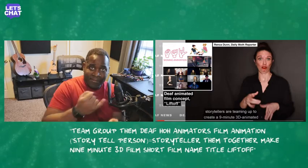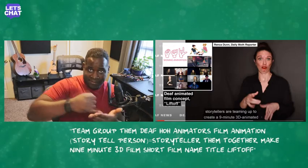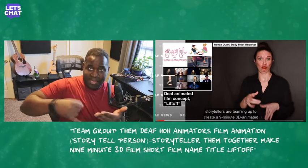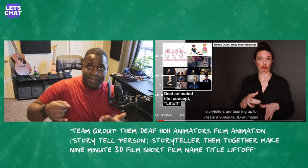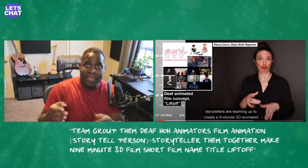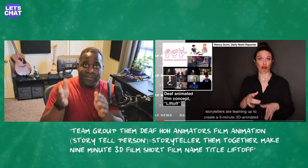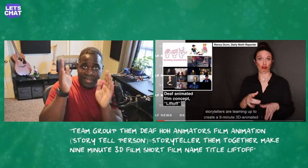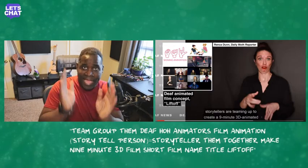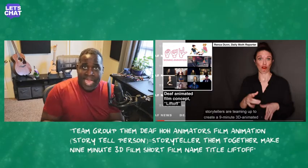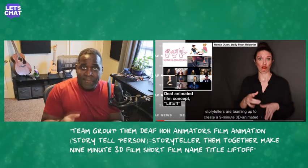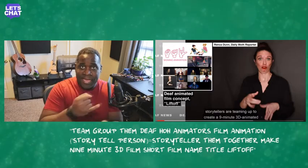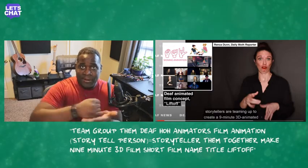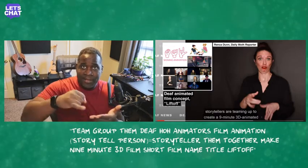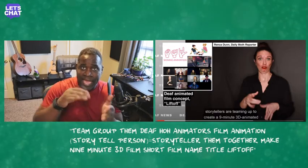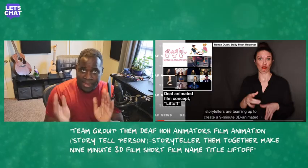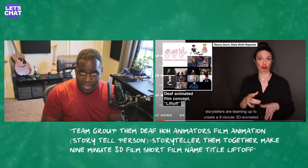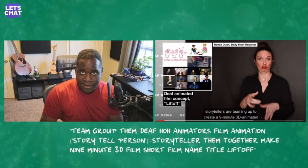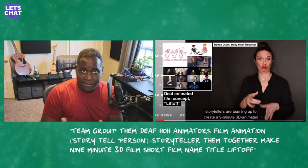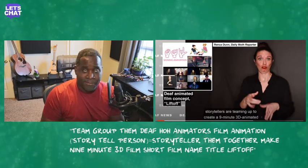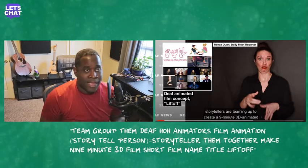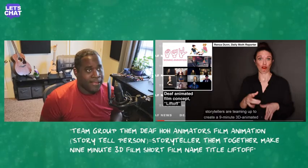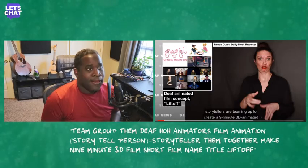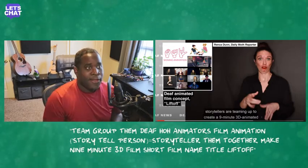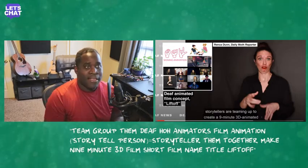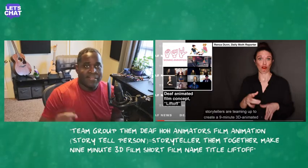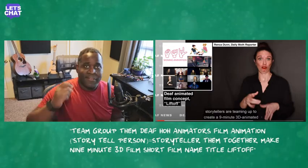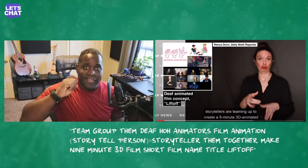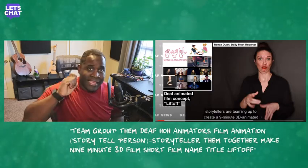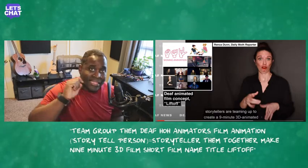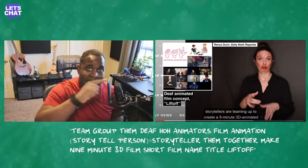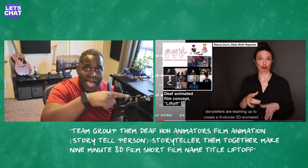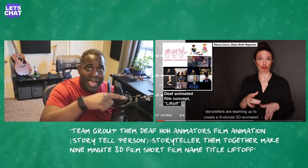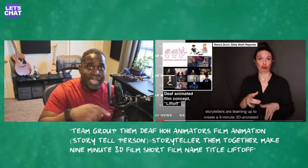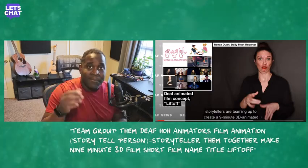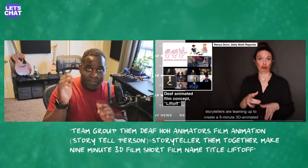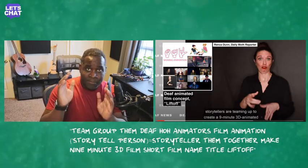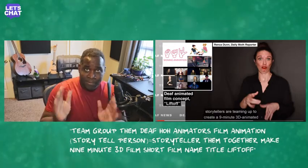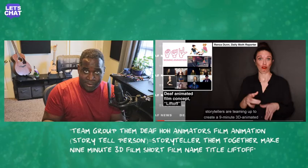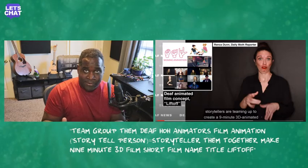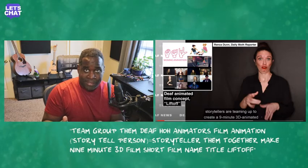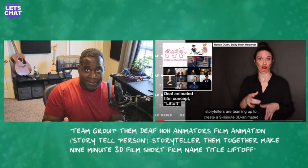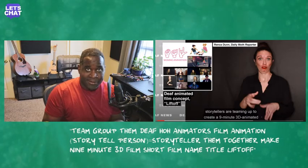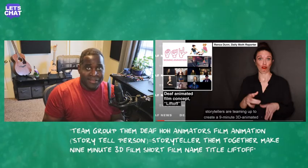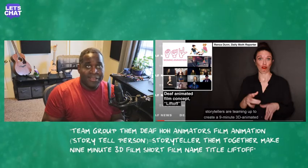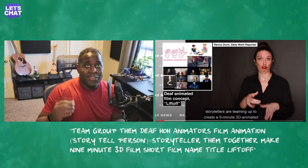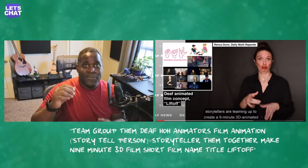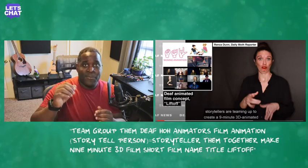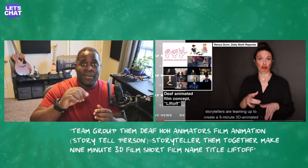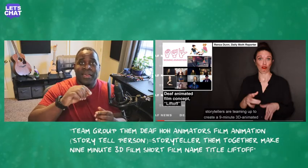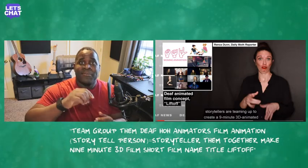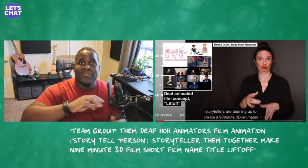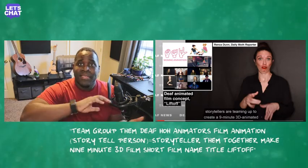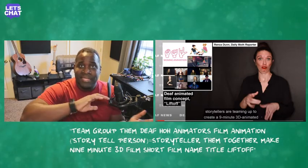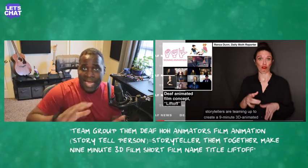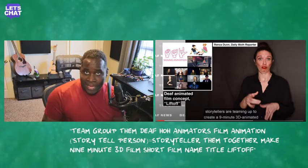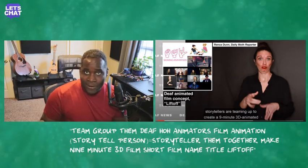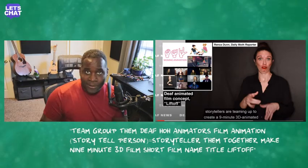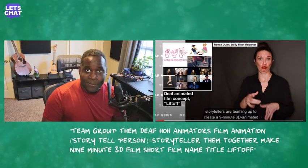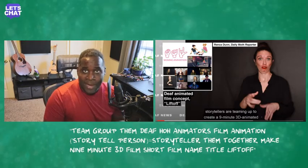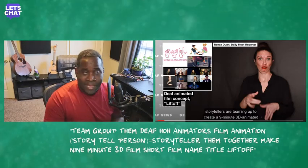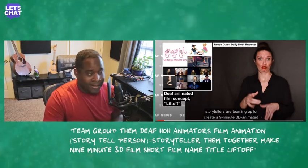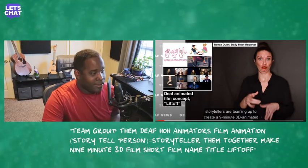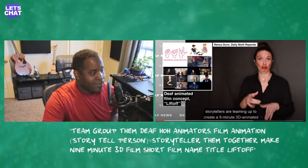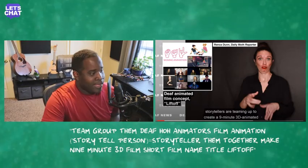animation, it becomes an animator, right? Instead of saying lie, person, he becomes